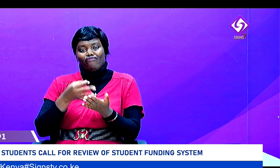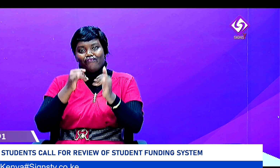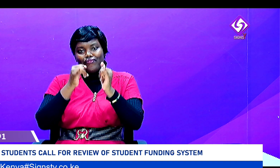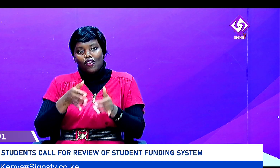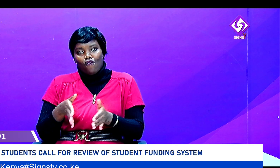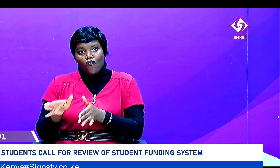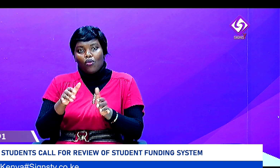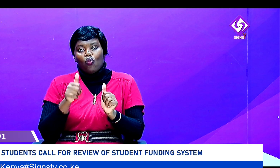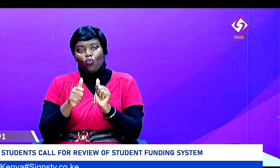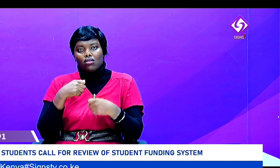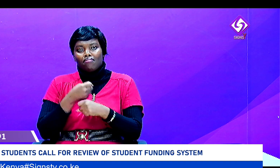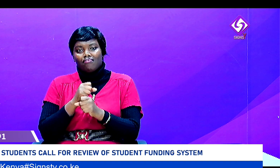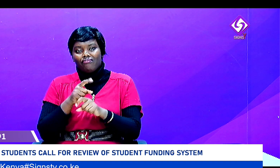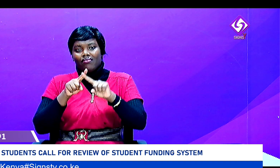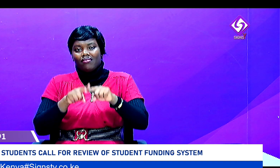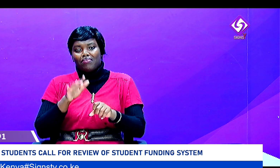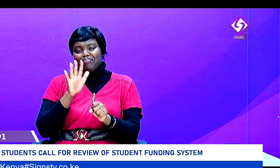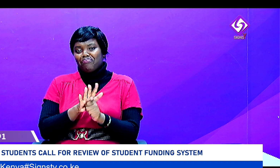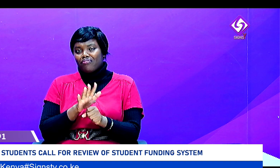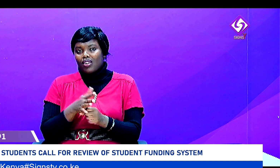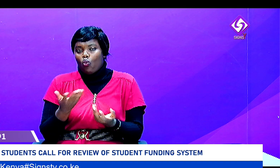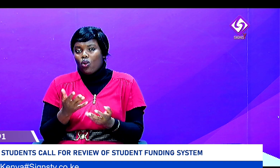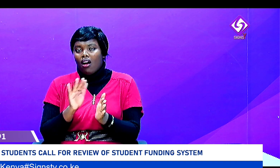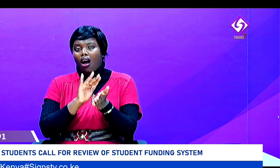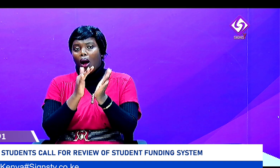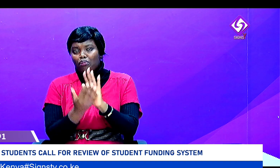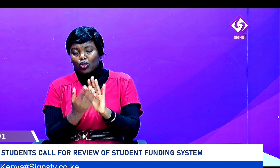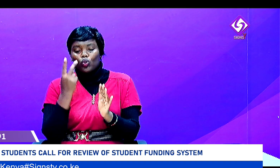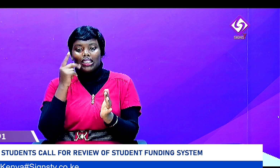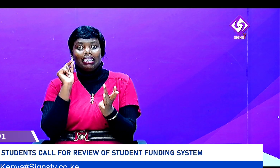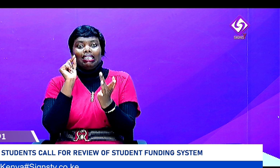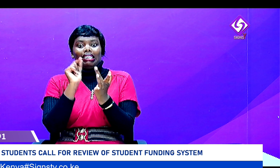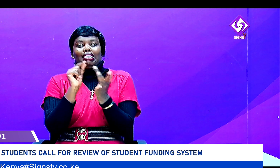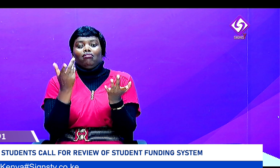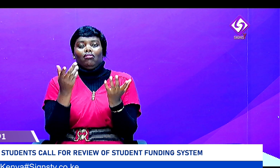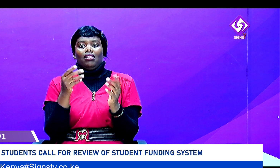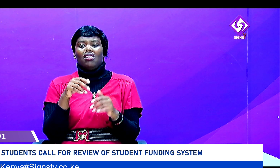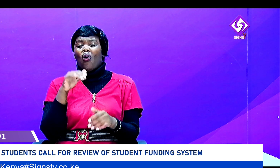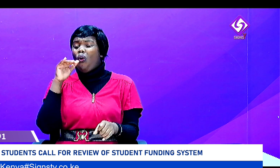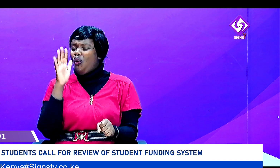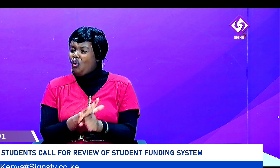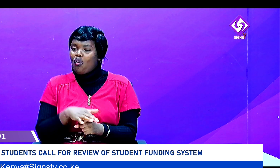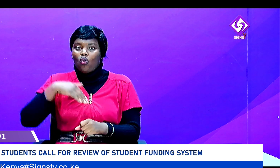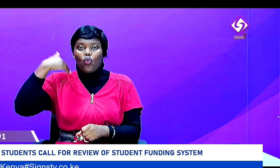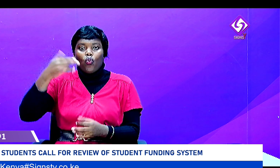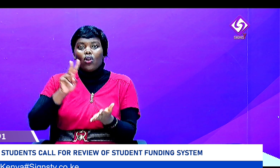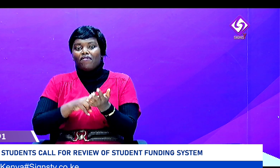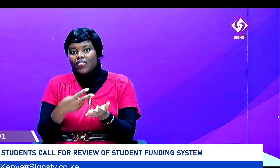They argued that the new funding formula, which relies on a means testing approach,